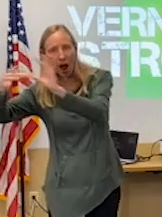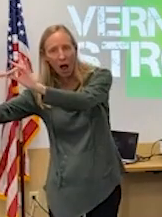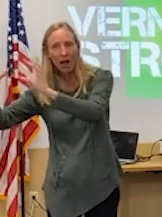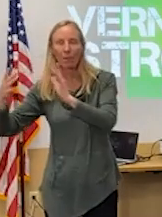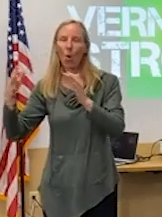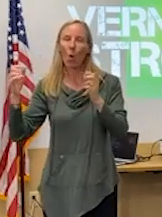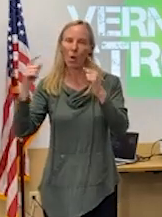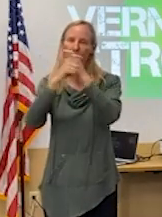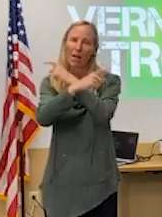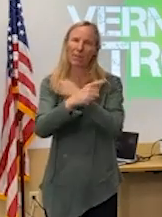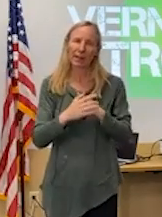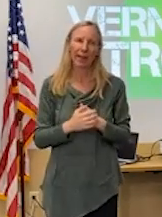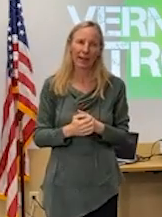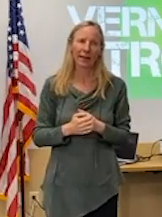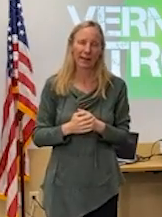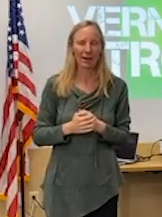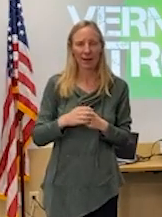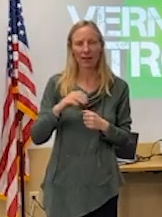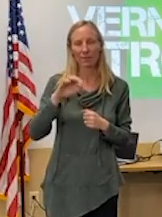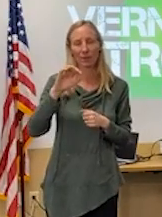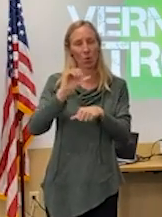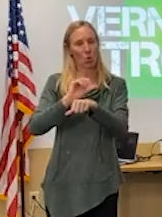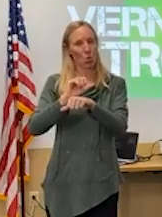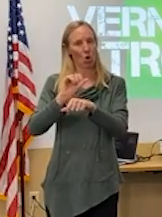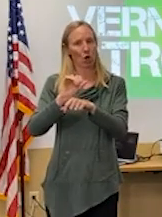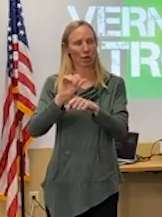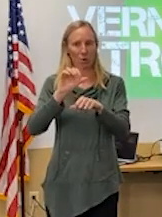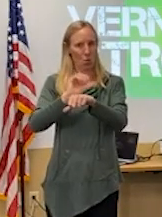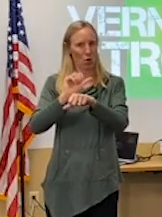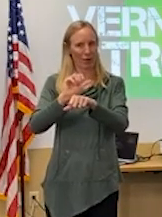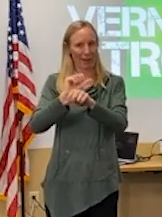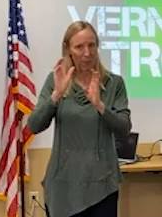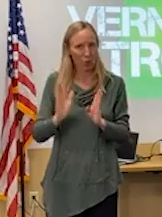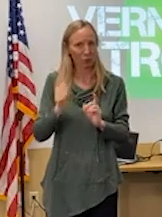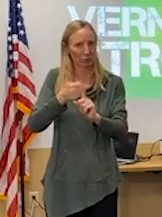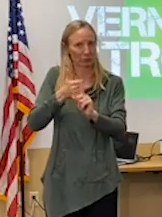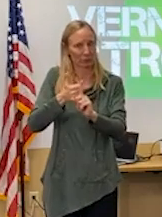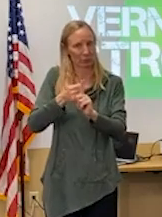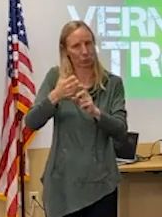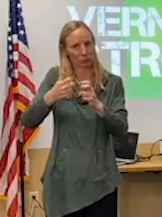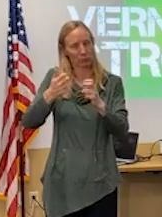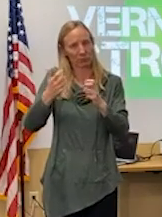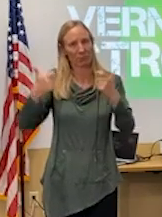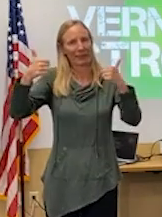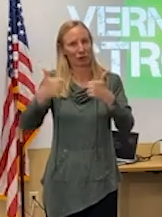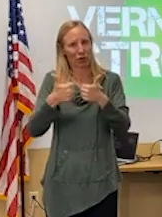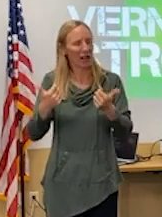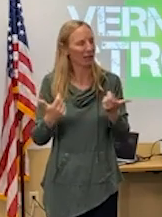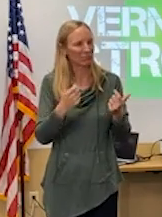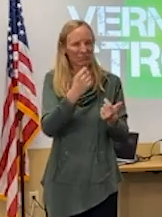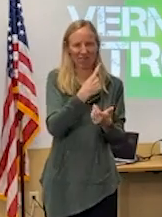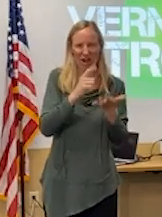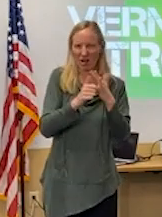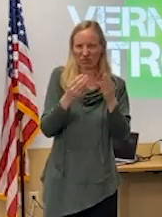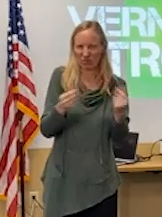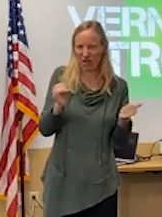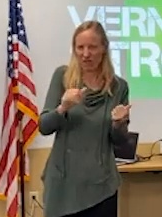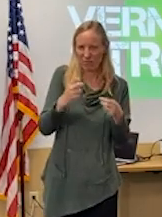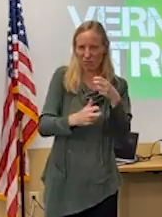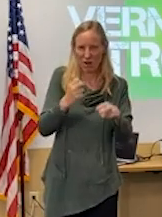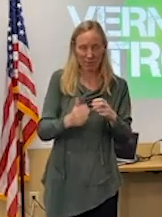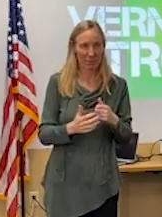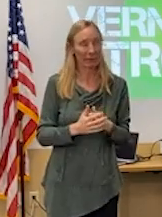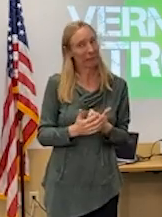it's complicated, but workforce, big challenge for us. What are you thinking in terms of how to alleviate that?